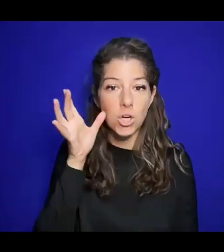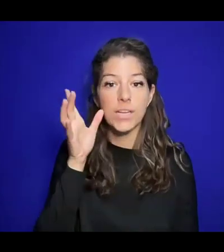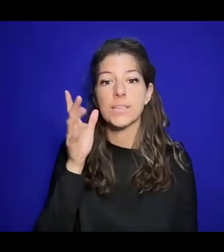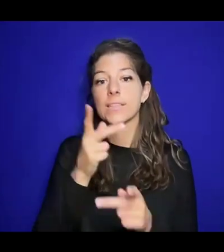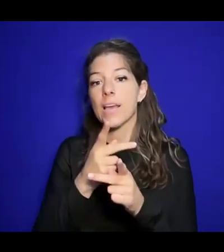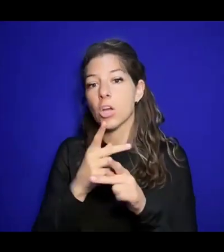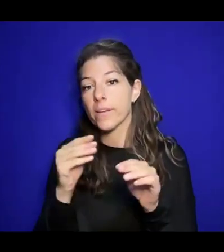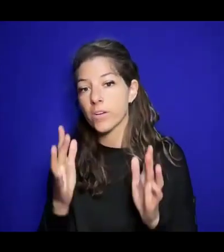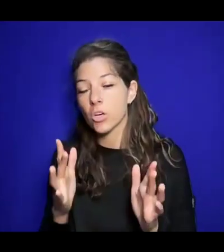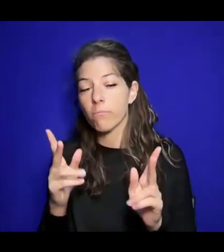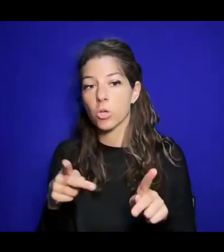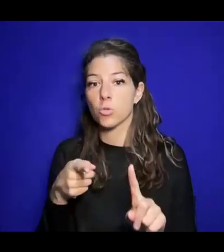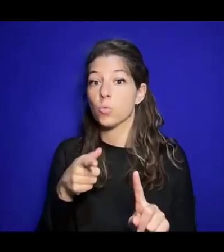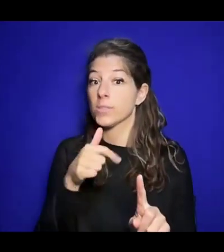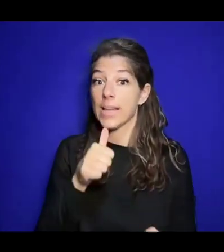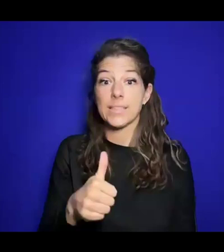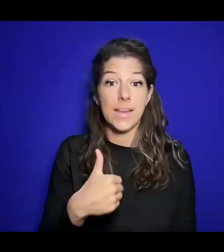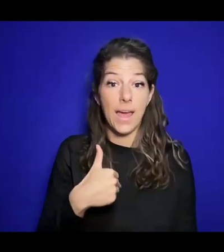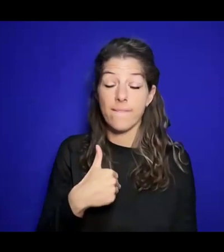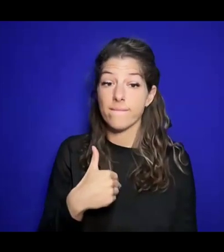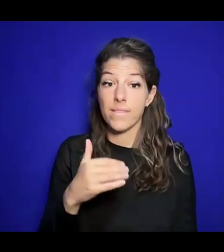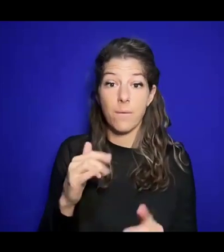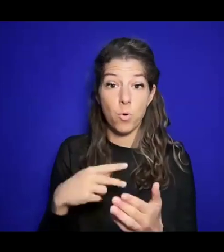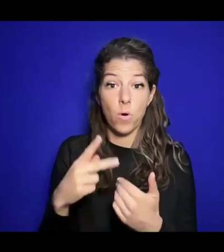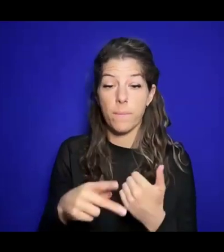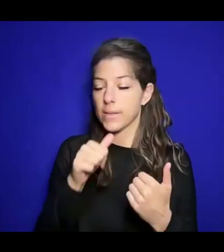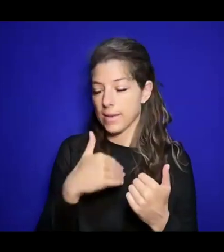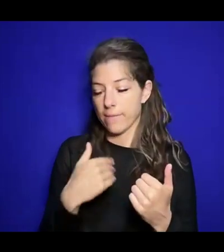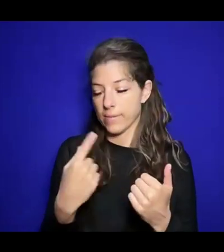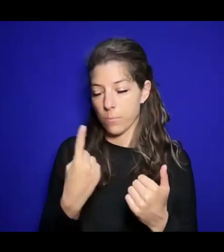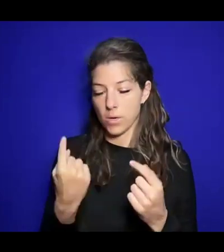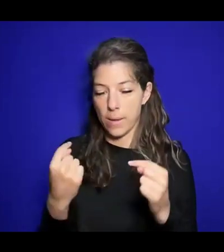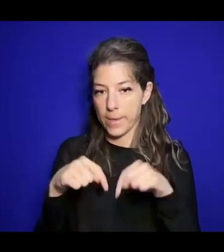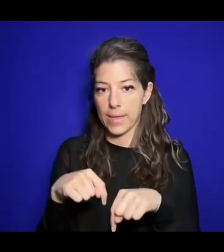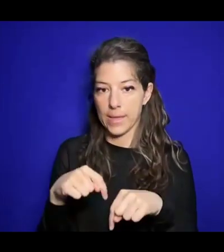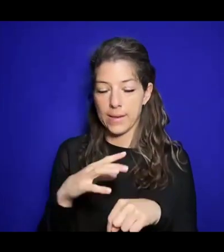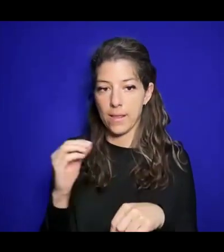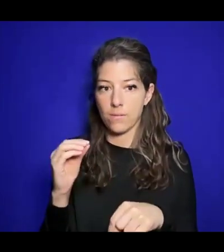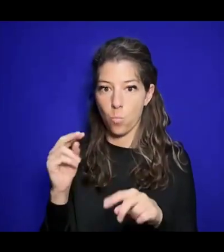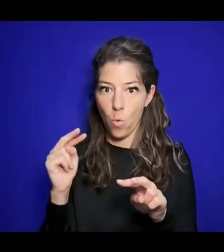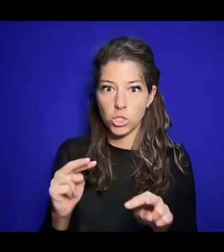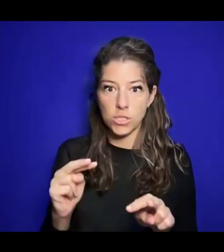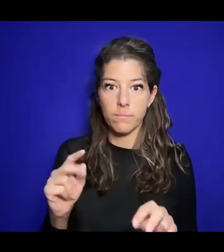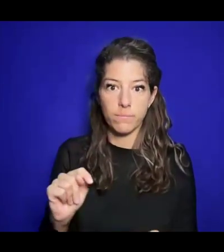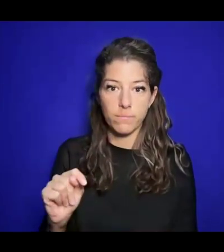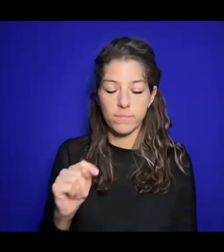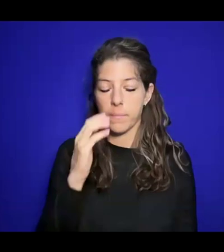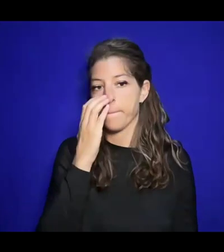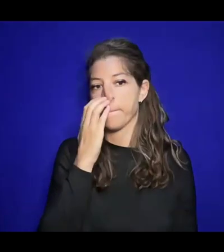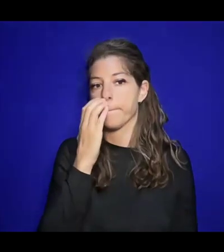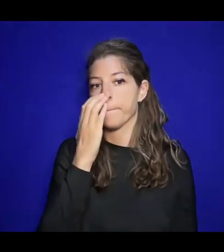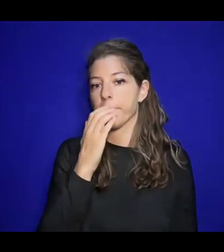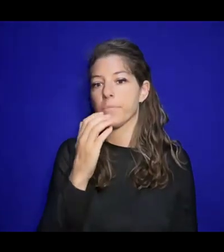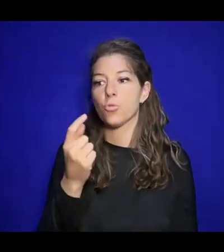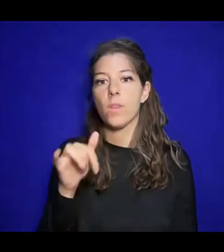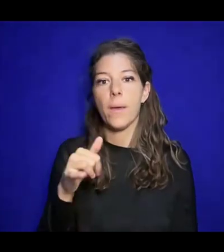caregiver of a person who doesn't do a bowel program doesn't have somebody come in and watch them toilet. You do